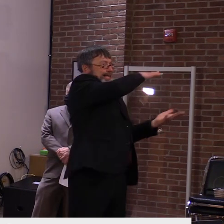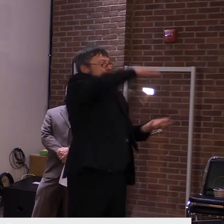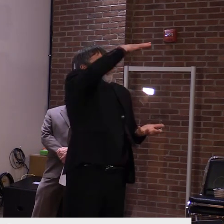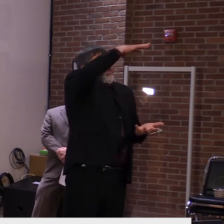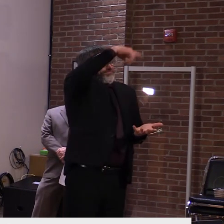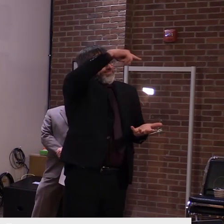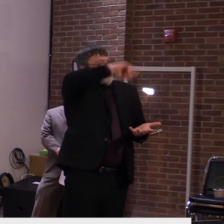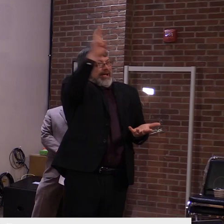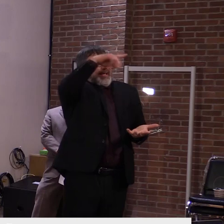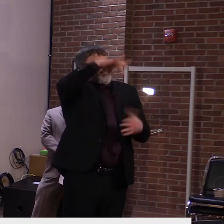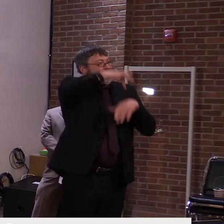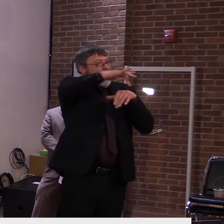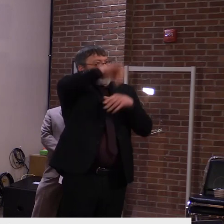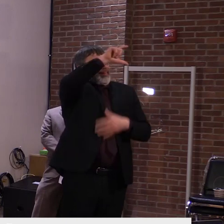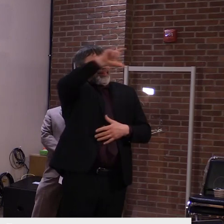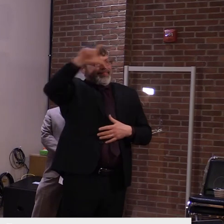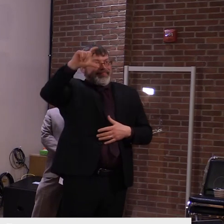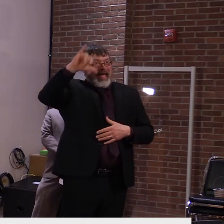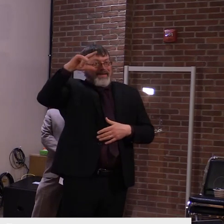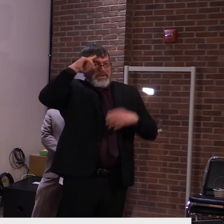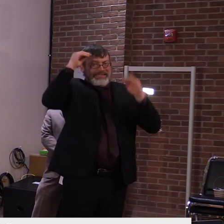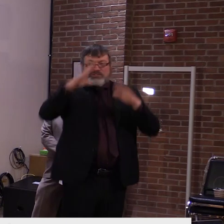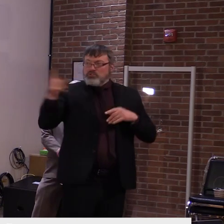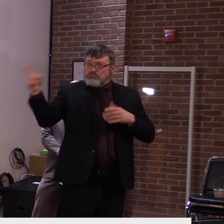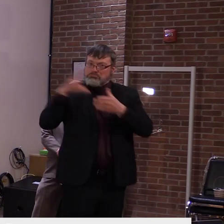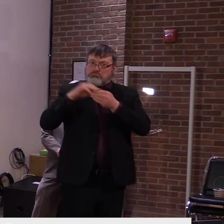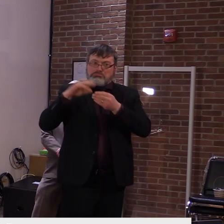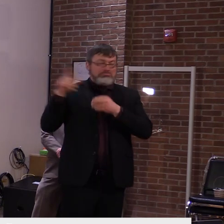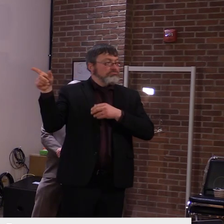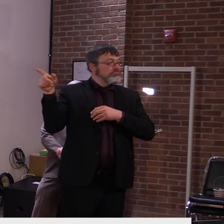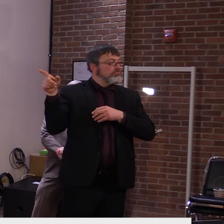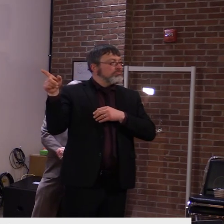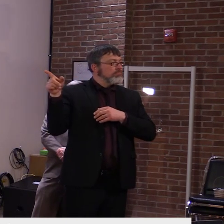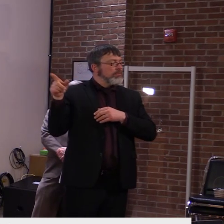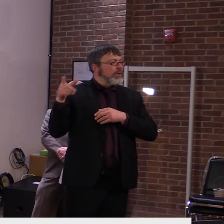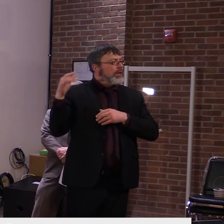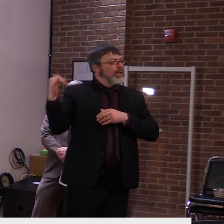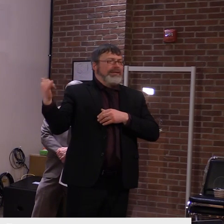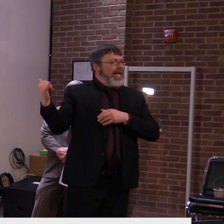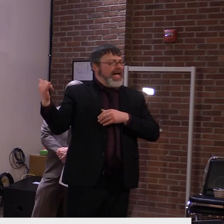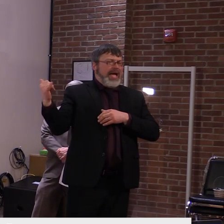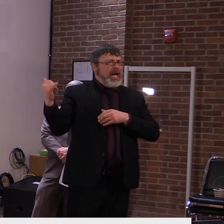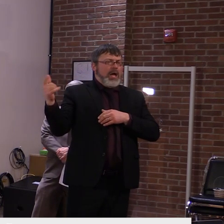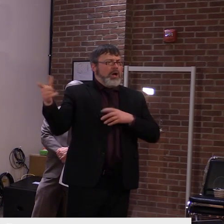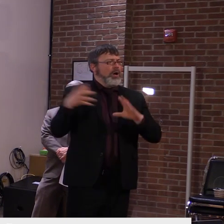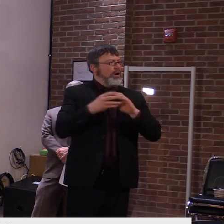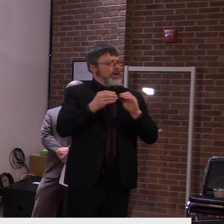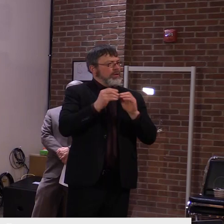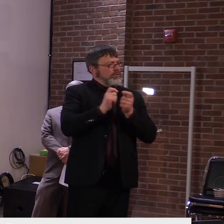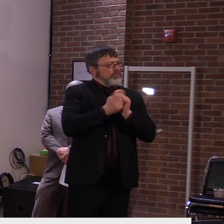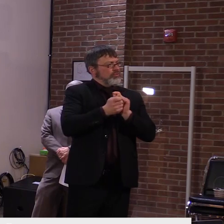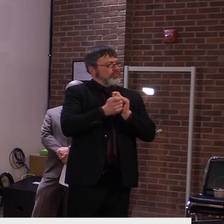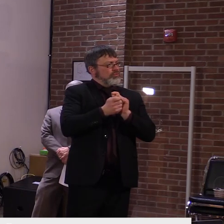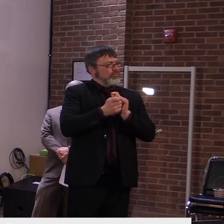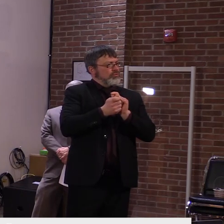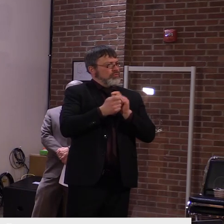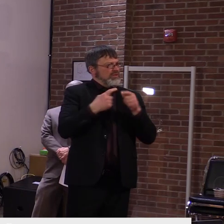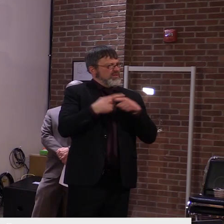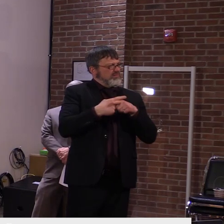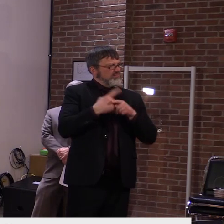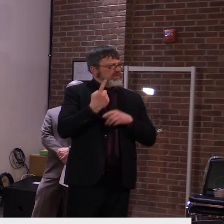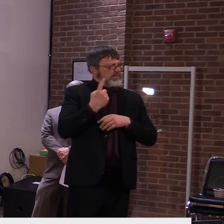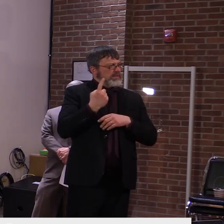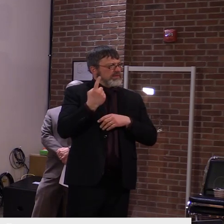opposite of that you would be viewing that as putting them ahead of the age banding and the chronic conditions. Why are those two things different? So